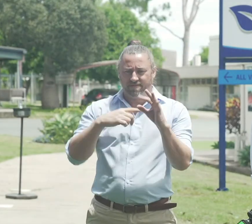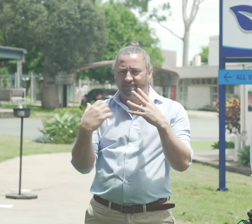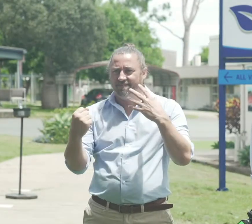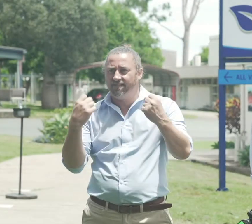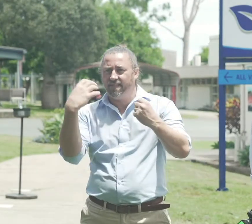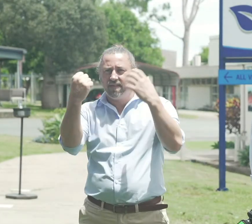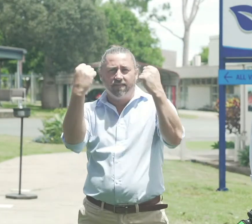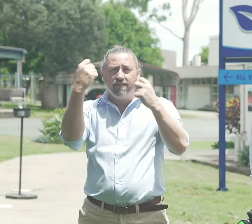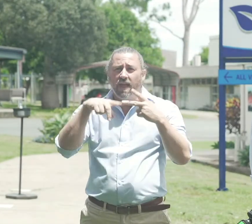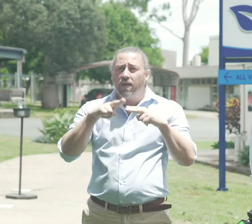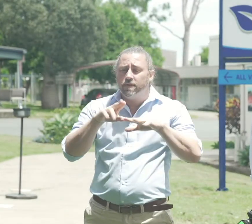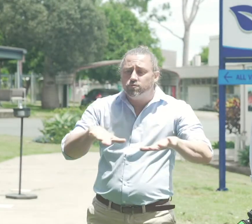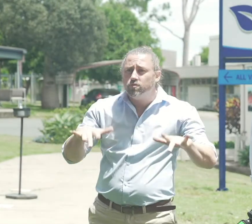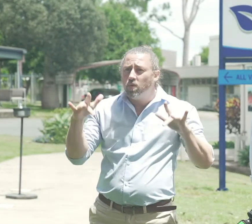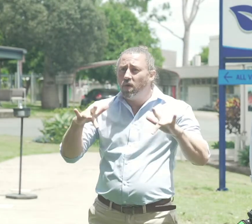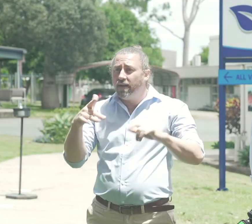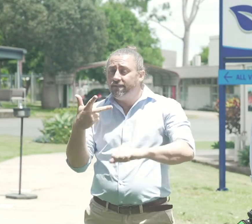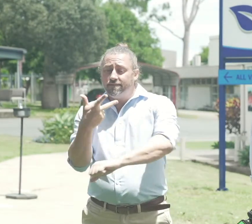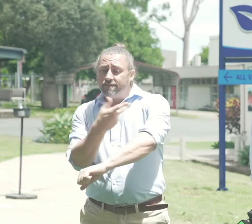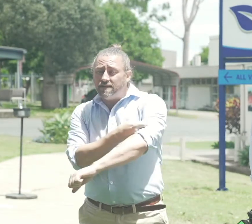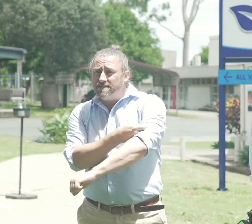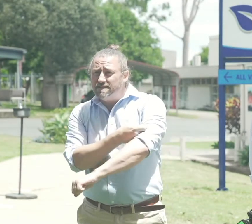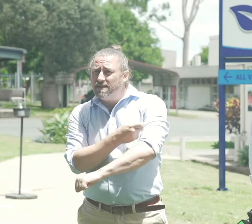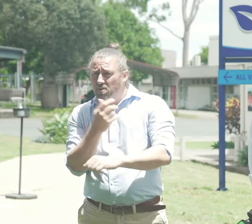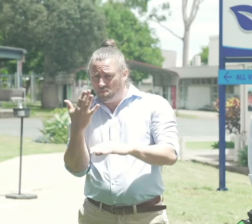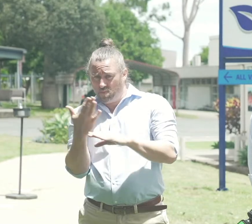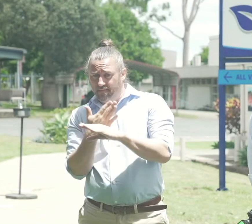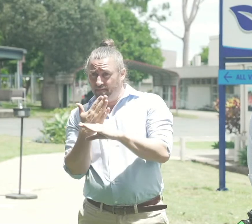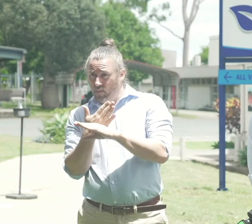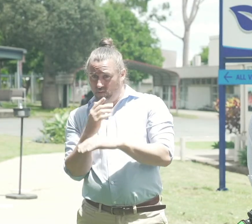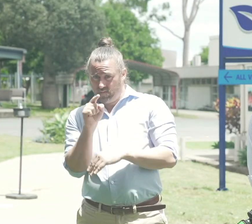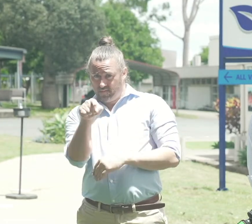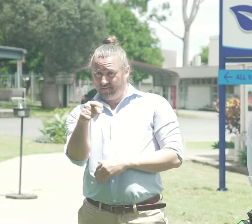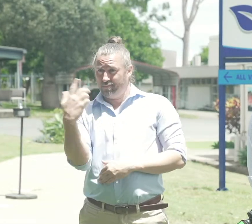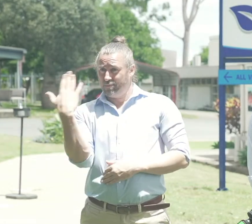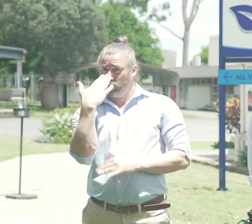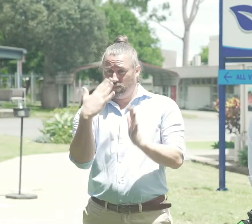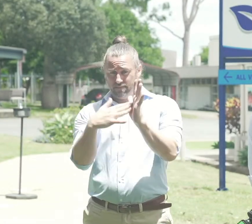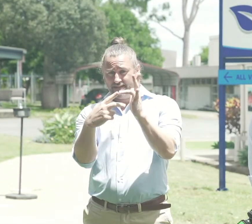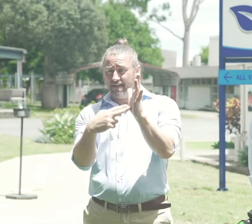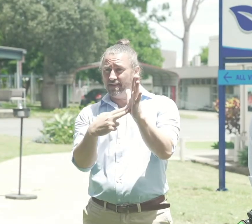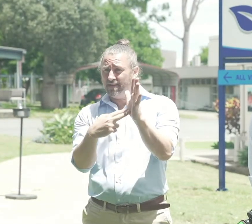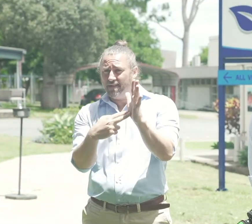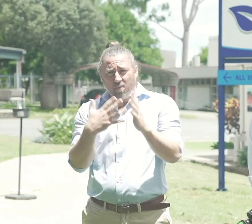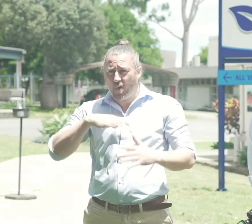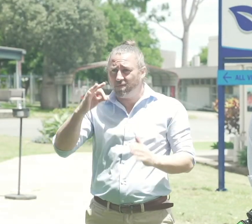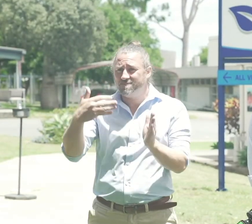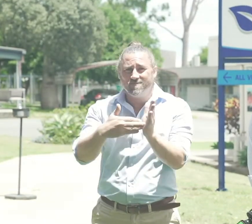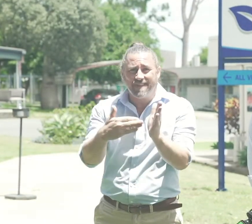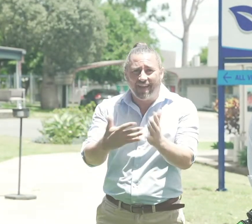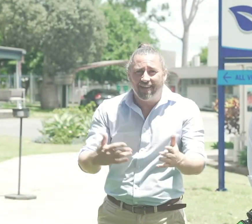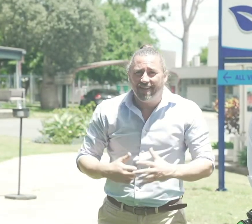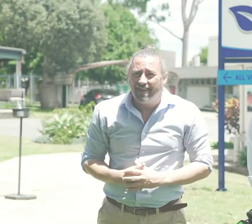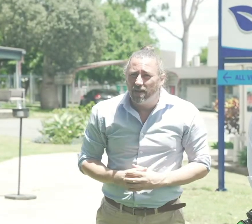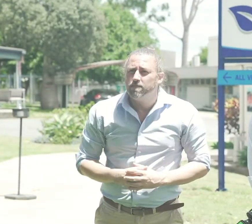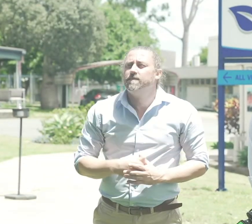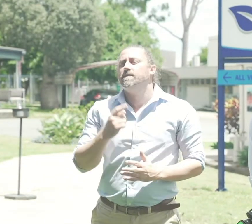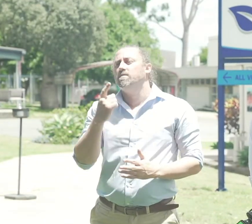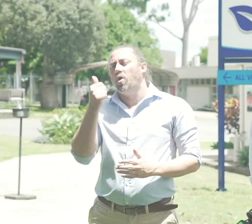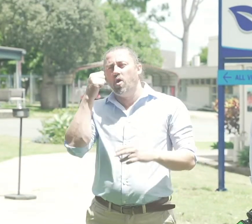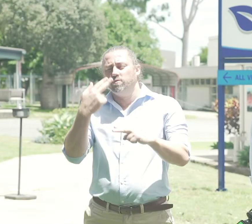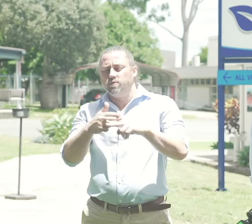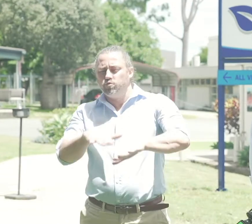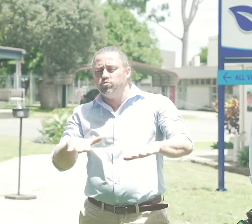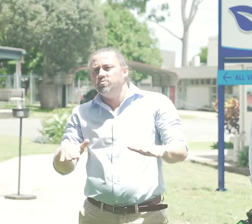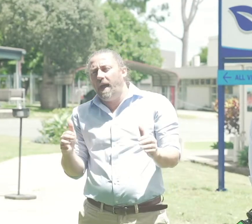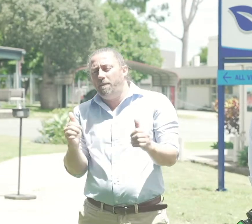got your kids vaccinated yet, before going back to school on Monday, today's a great day to do it. We do prefer appointments for children, but